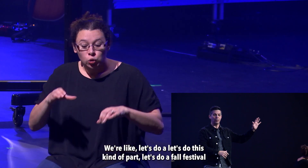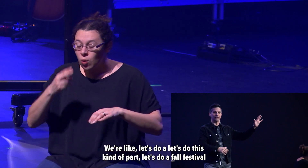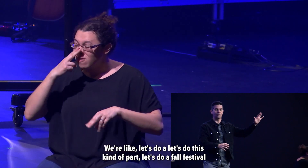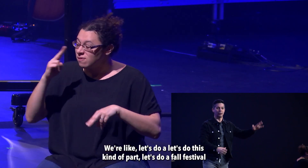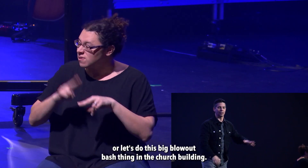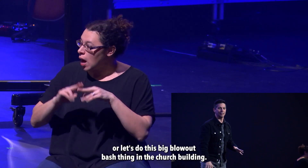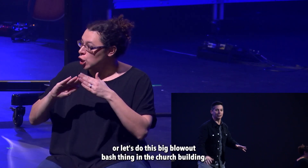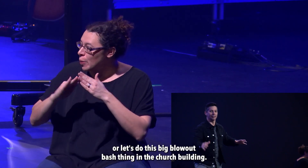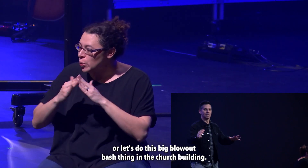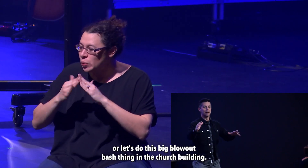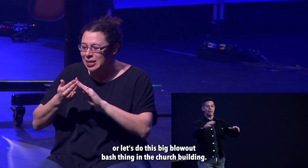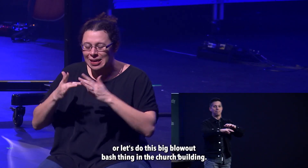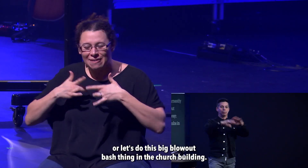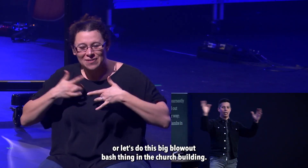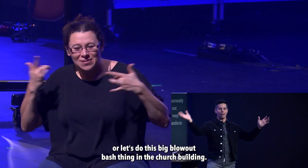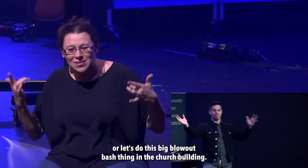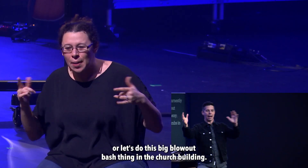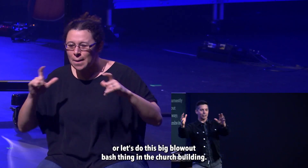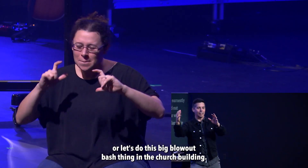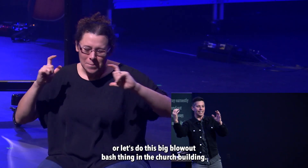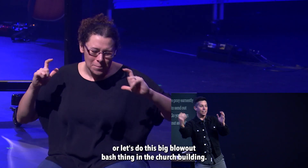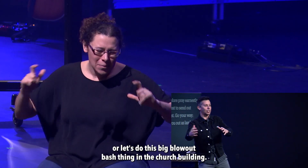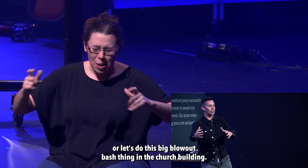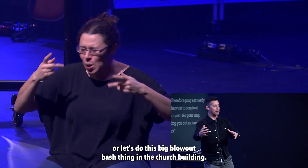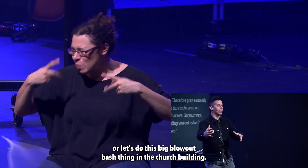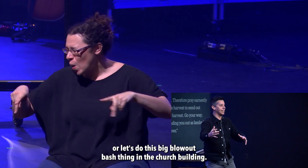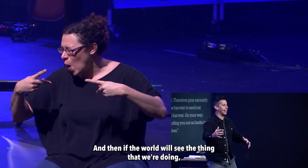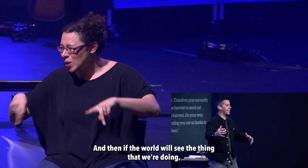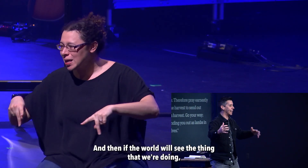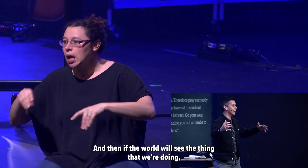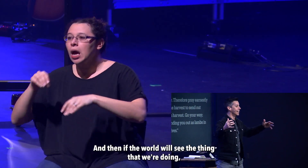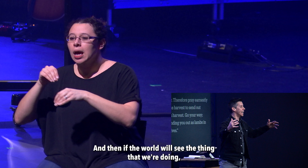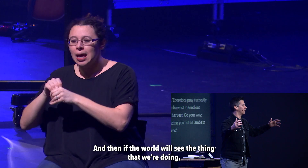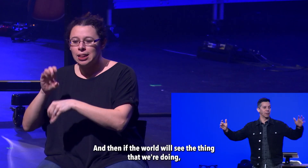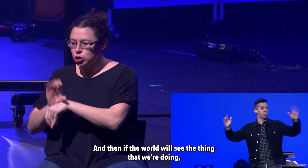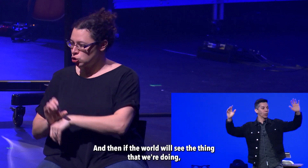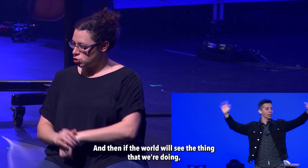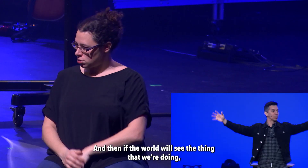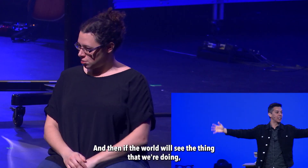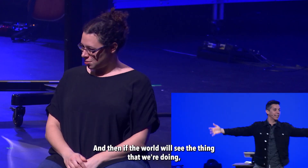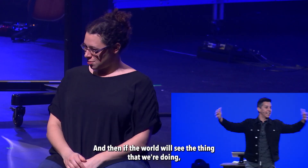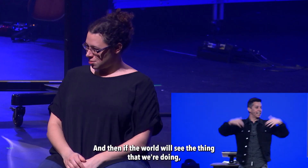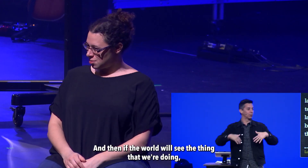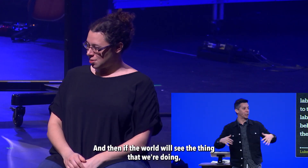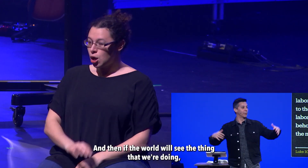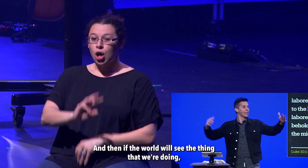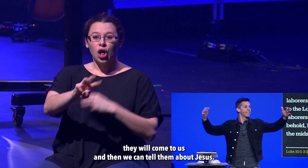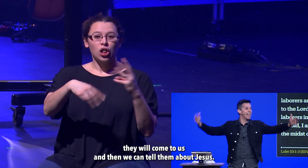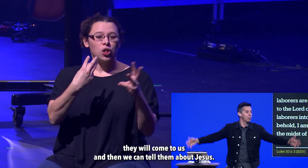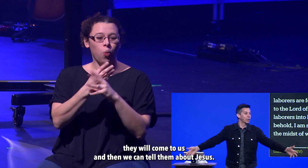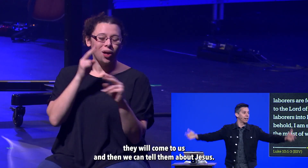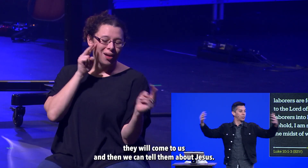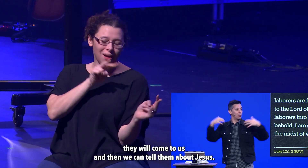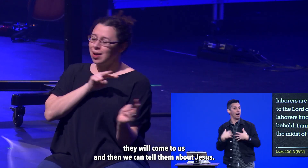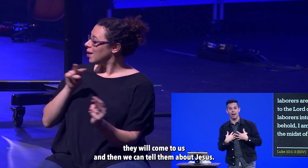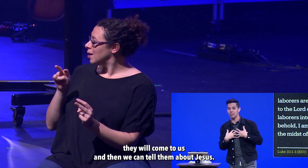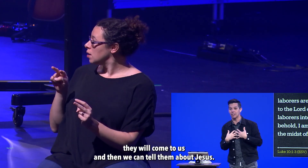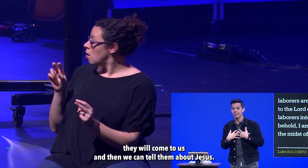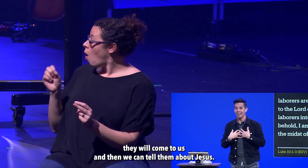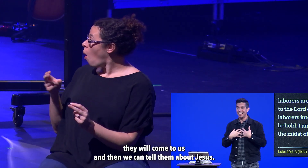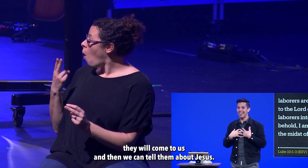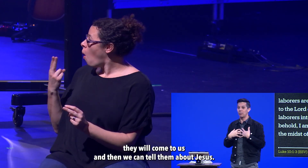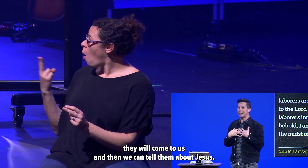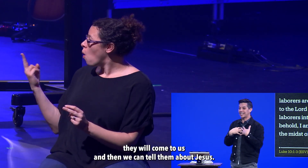let's do a fall festival, or let's do this big blowout bash thing in the church building. And then if the world will see the thing that we're doing, they will come to